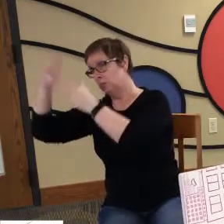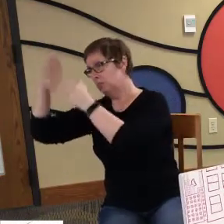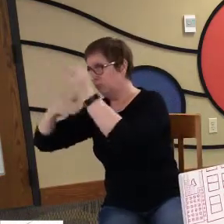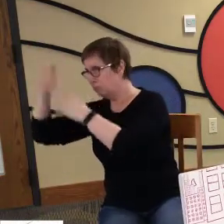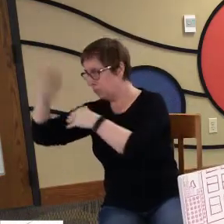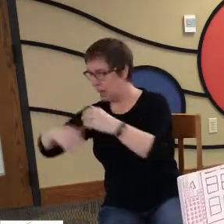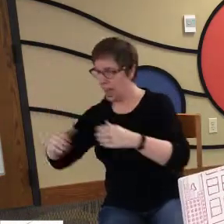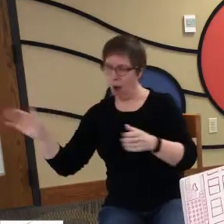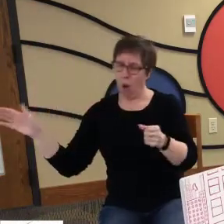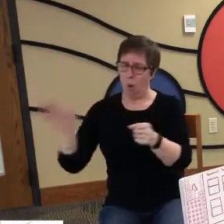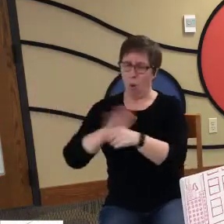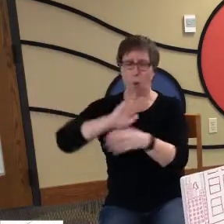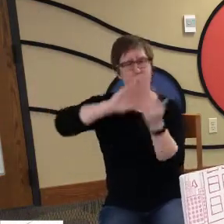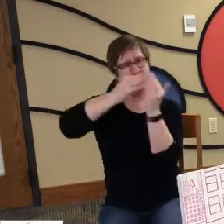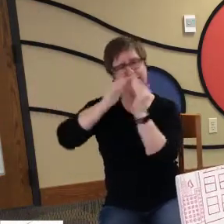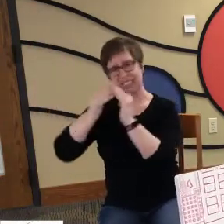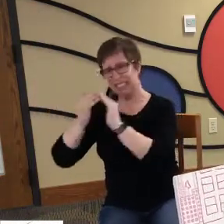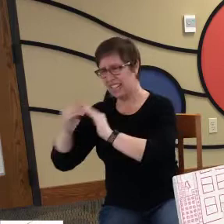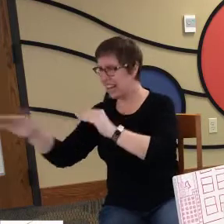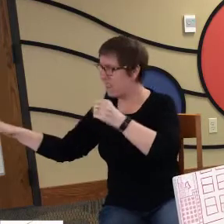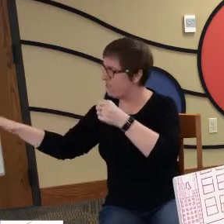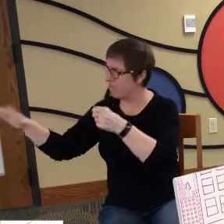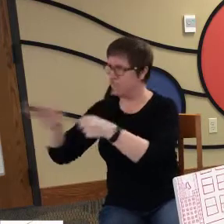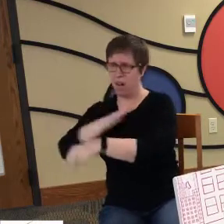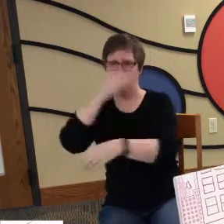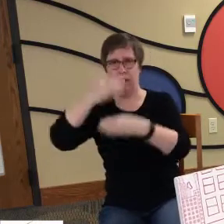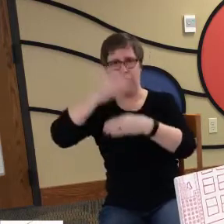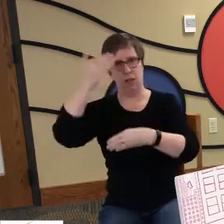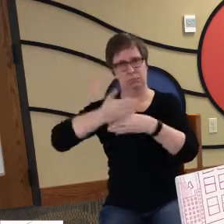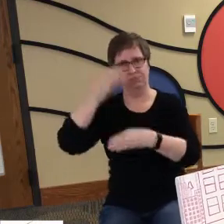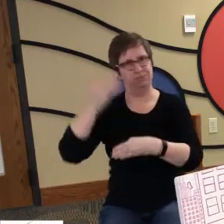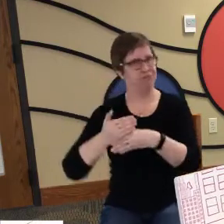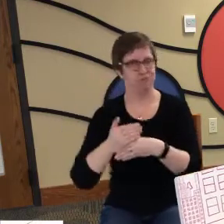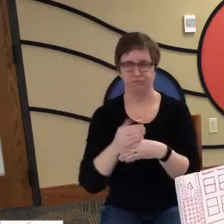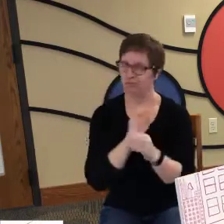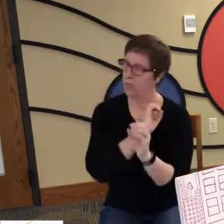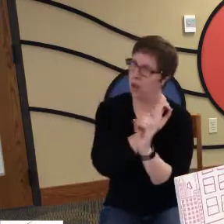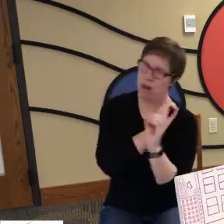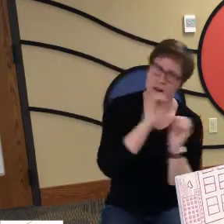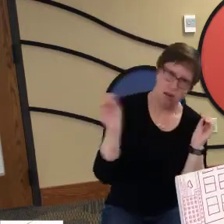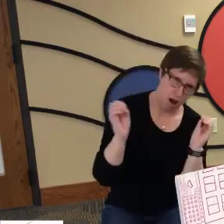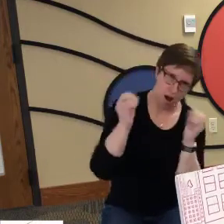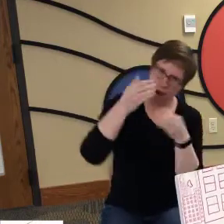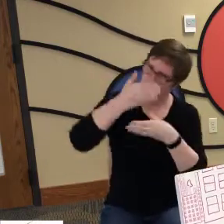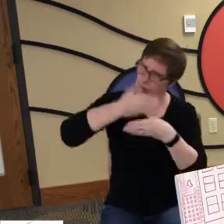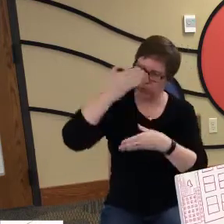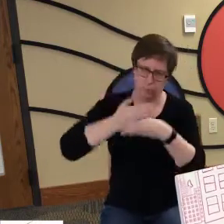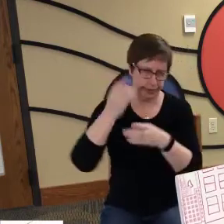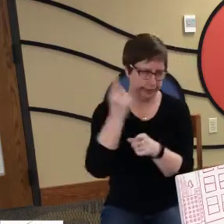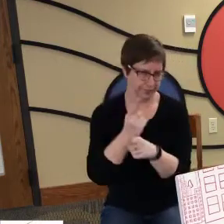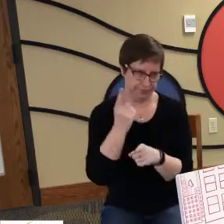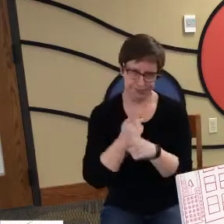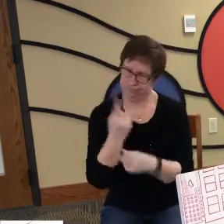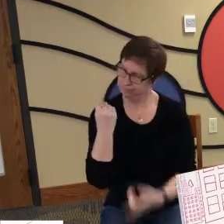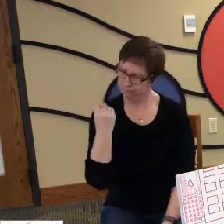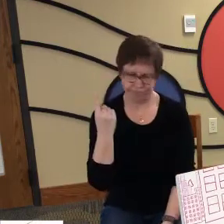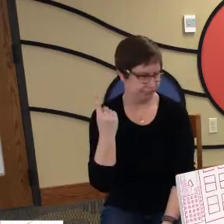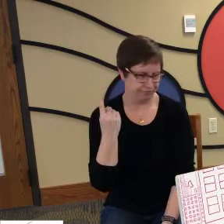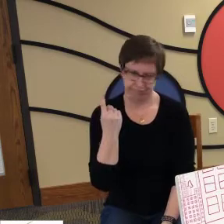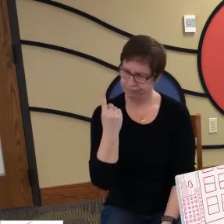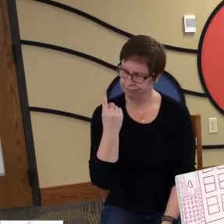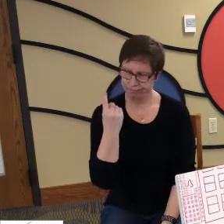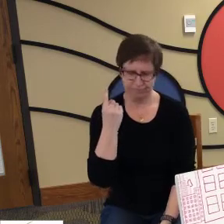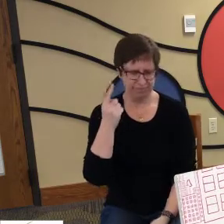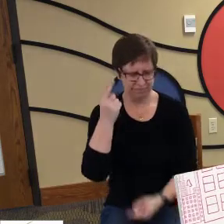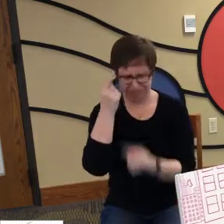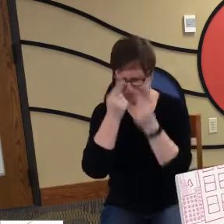He made a whole city full of windows, but none of the windows was his window. He